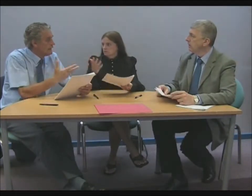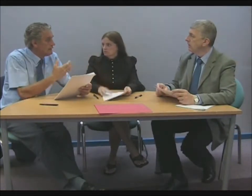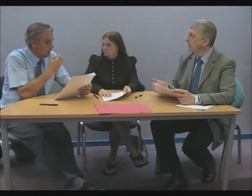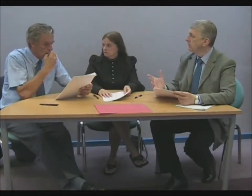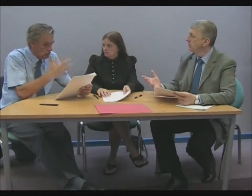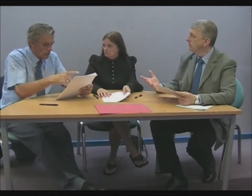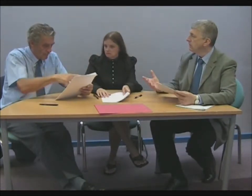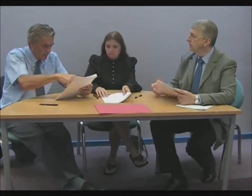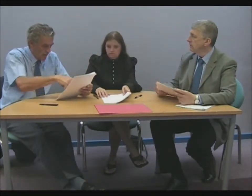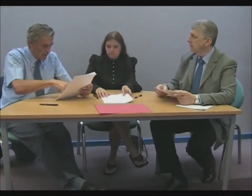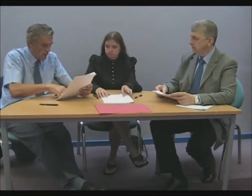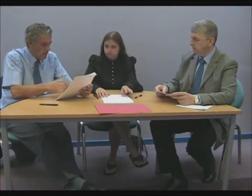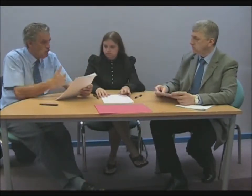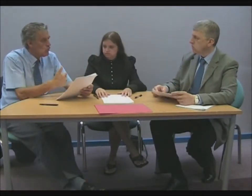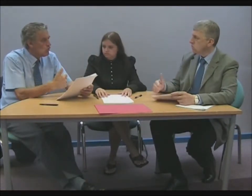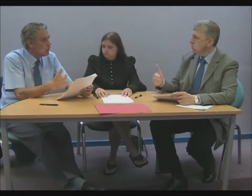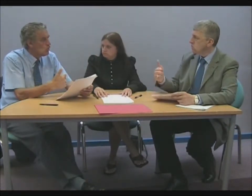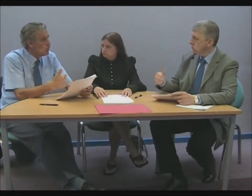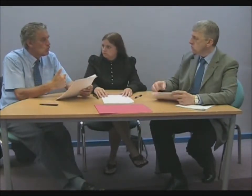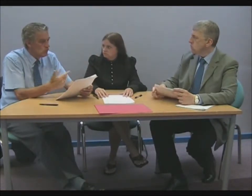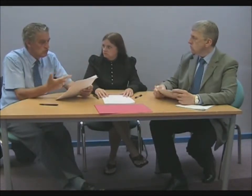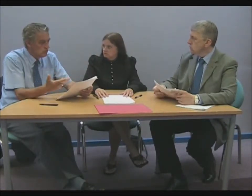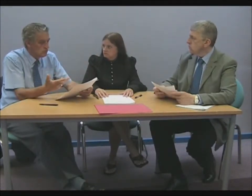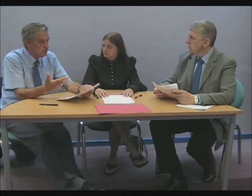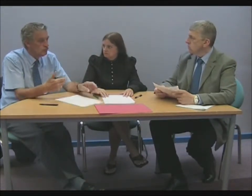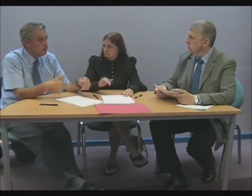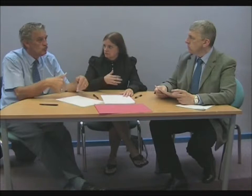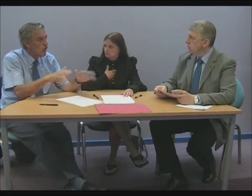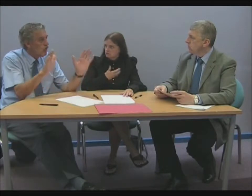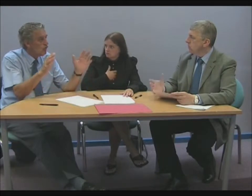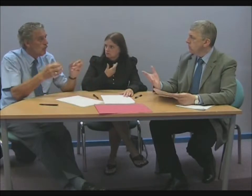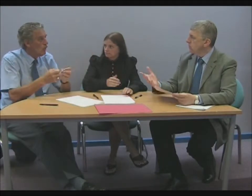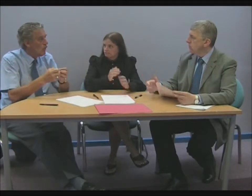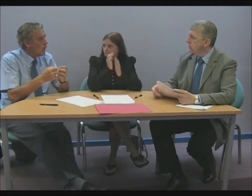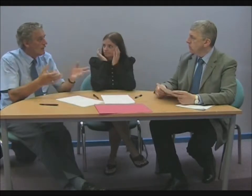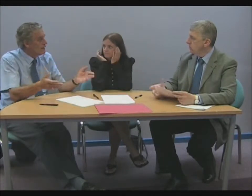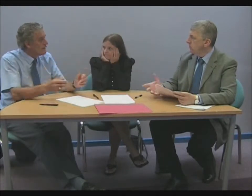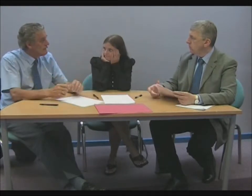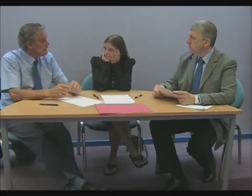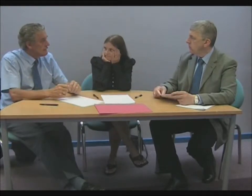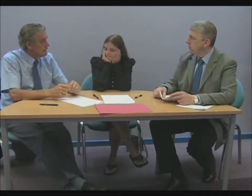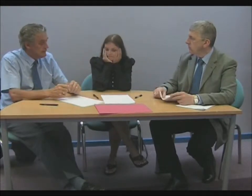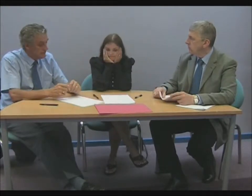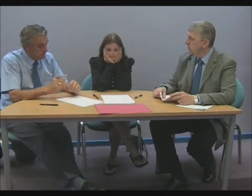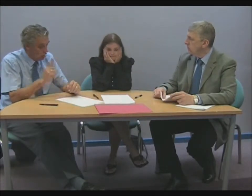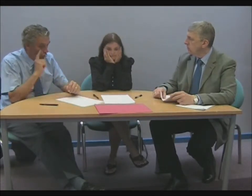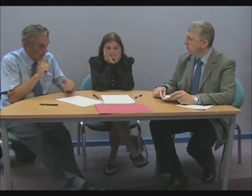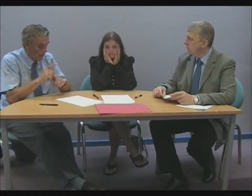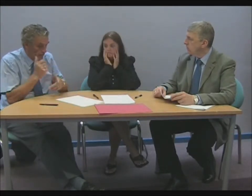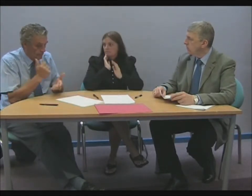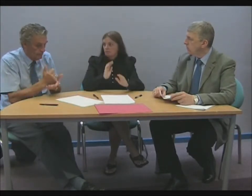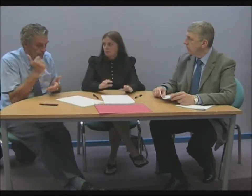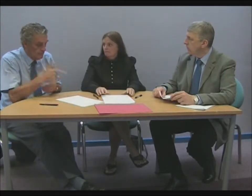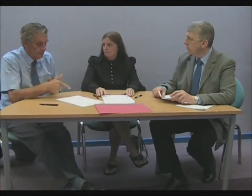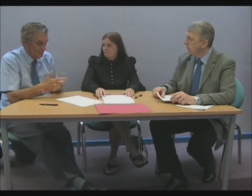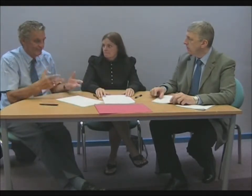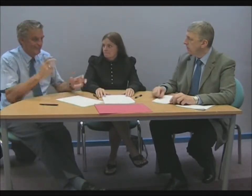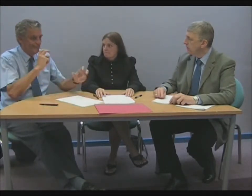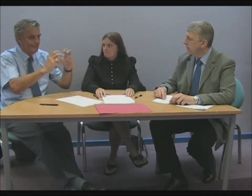What a waste. A beautiful CV, looked really good. Now he's gone. It's wasted. It looked as if